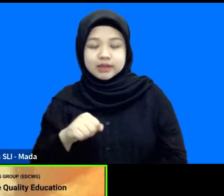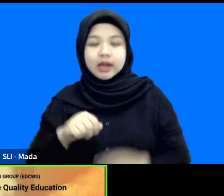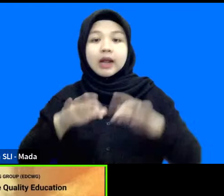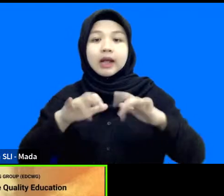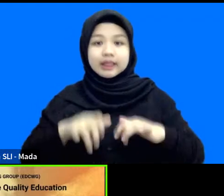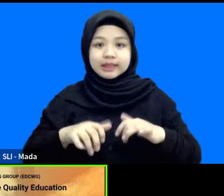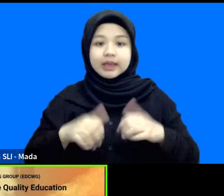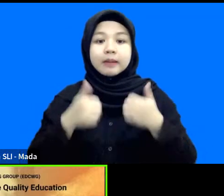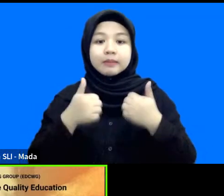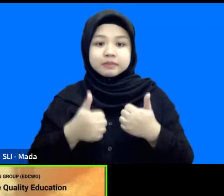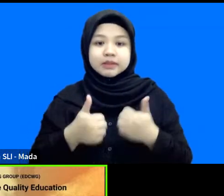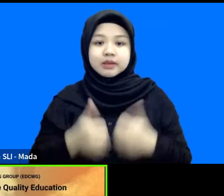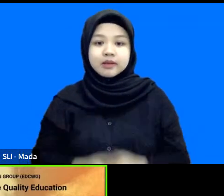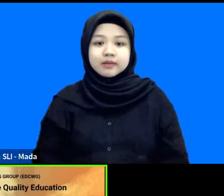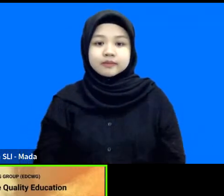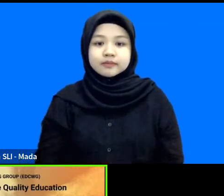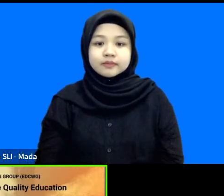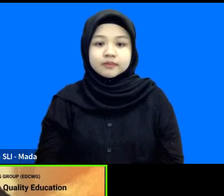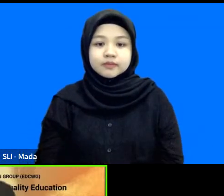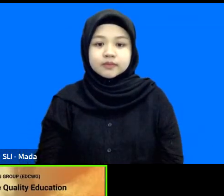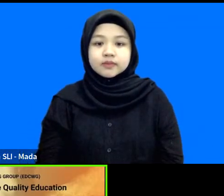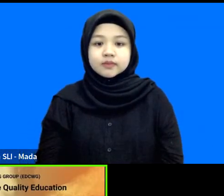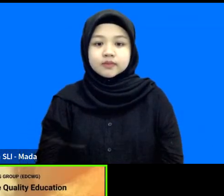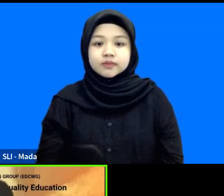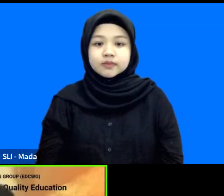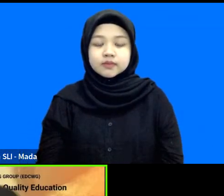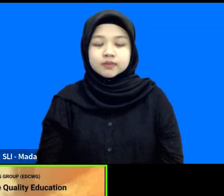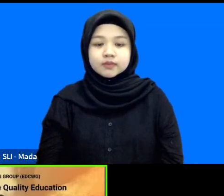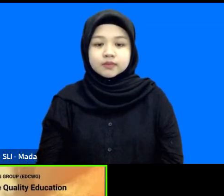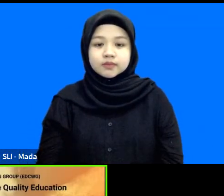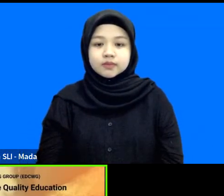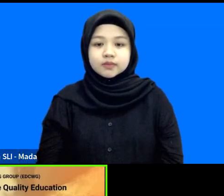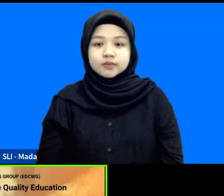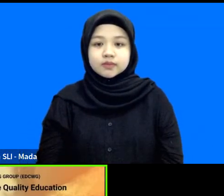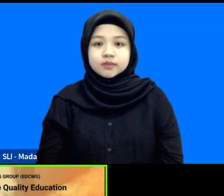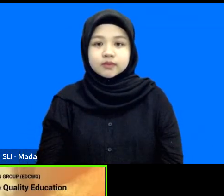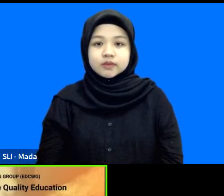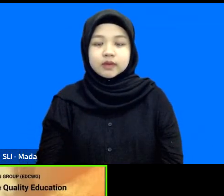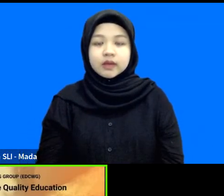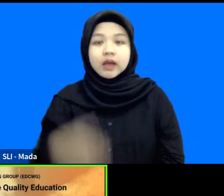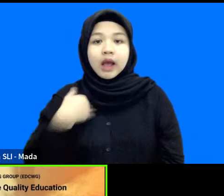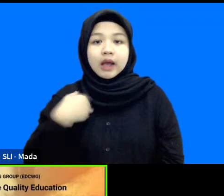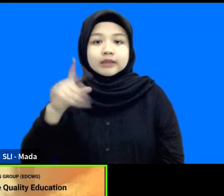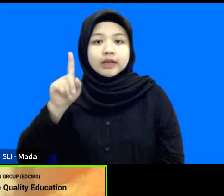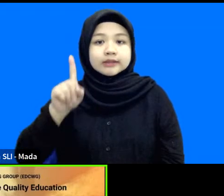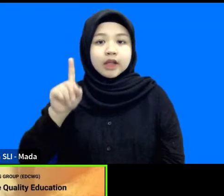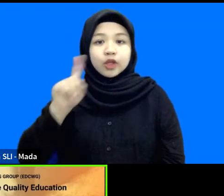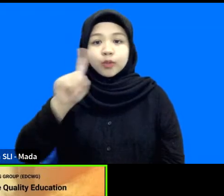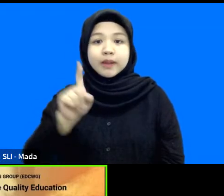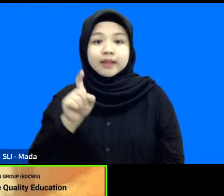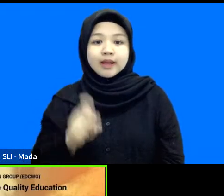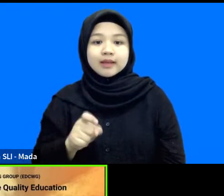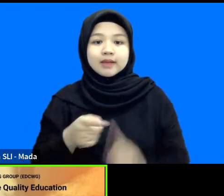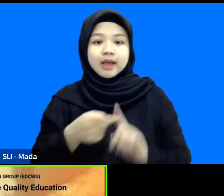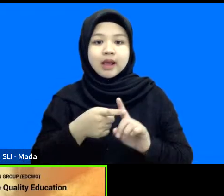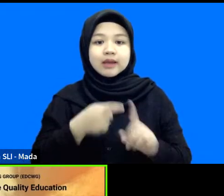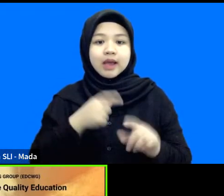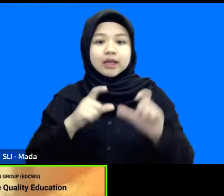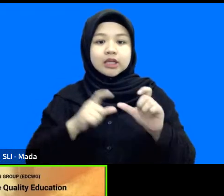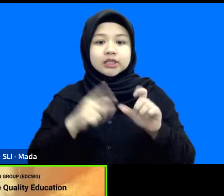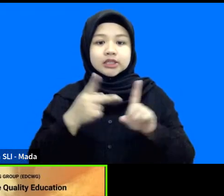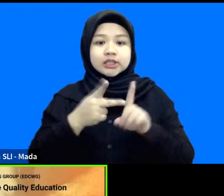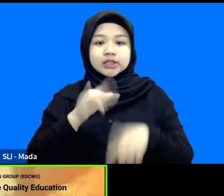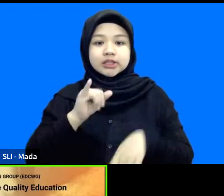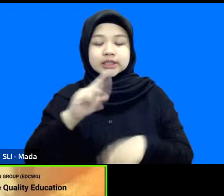Right, I think while we wait, there's a question here from Shirani. So thanks for the question, Shirani. So it's not